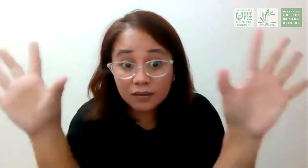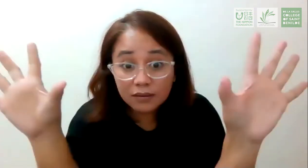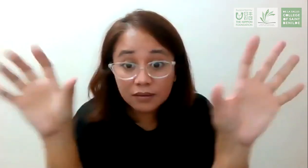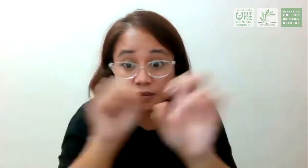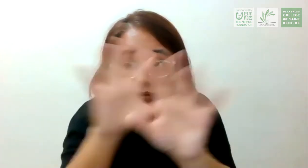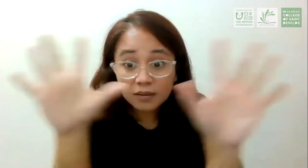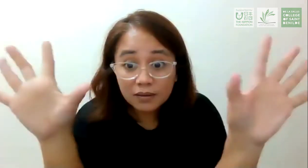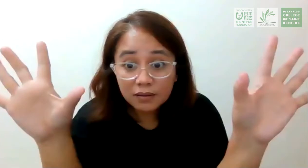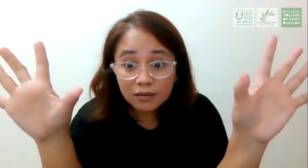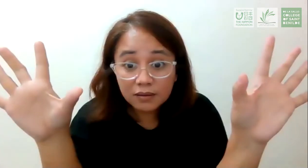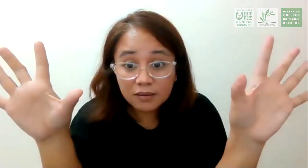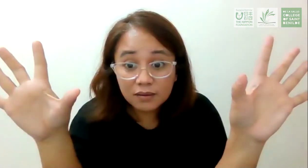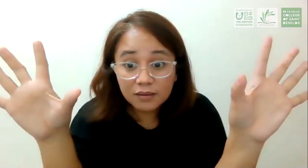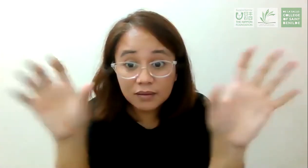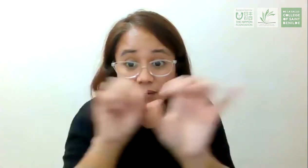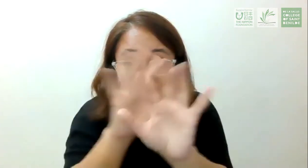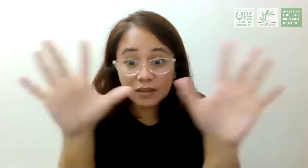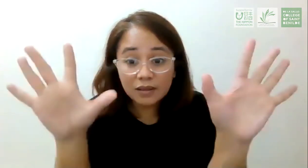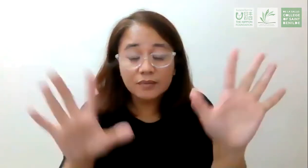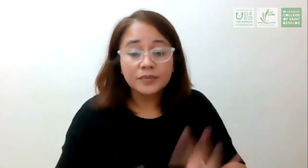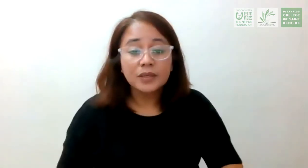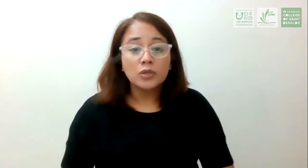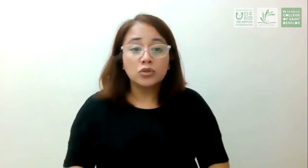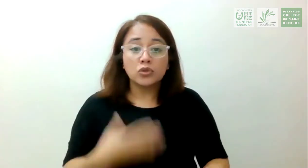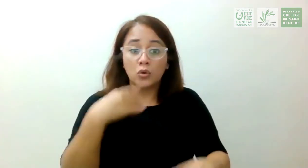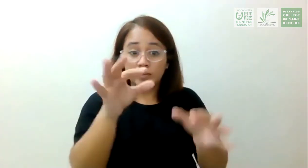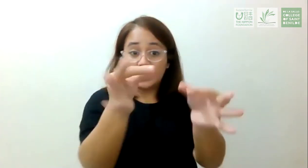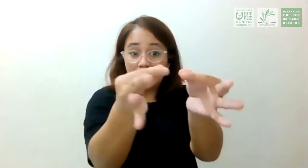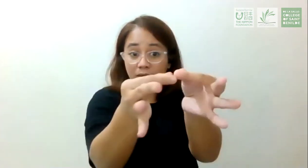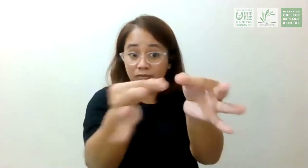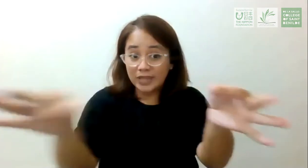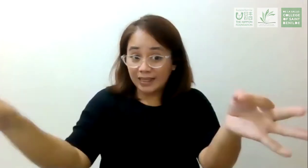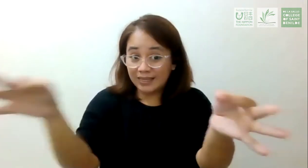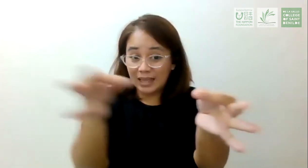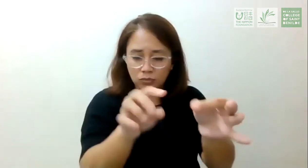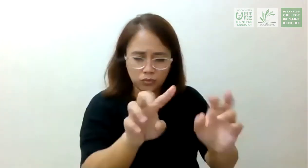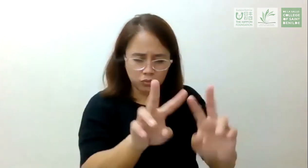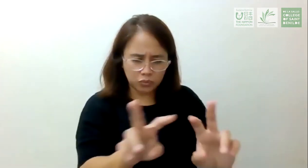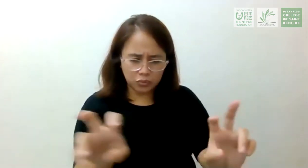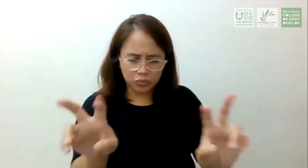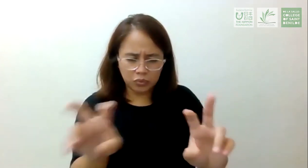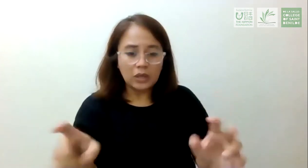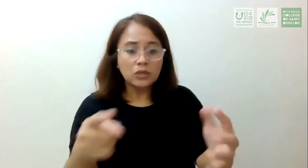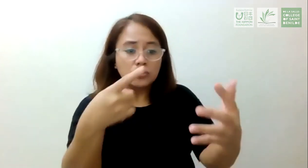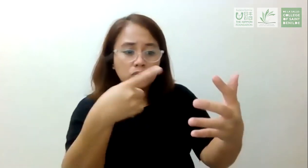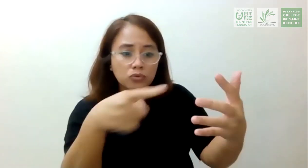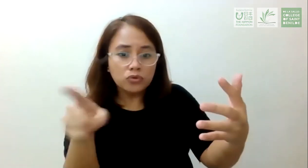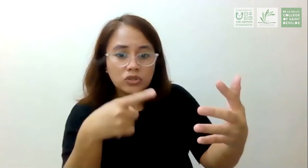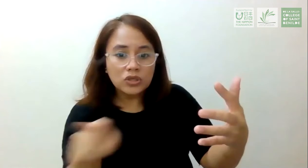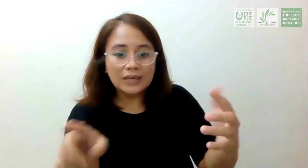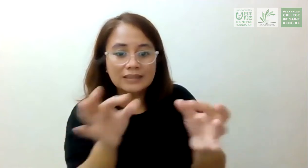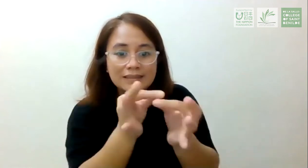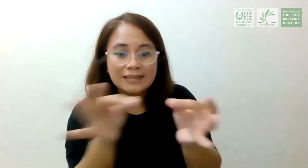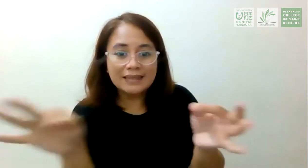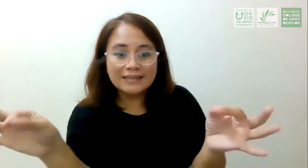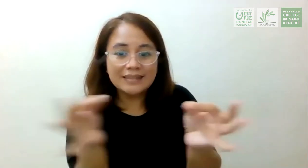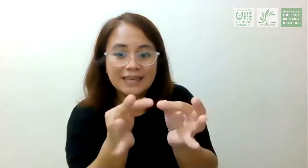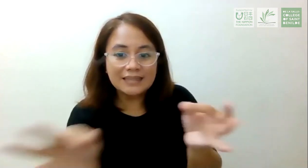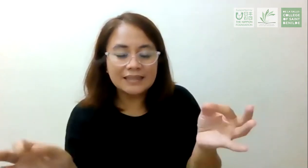So each sentence, when you're doing the analysis, you have to look at the sentence and analyze that particular sentence.